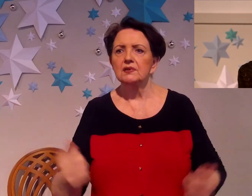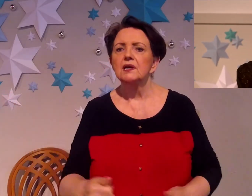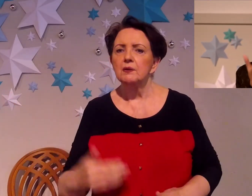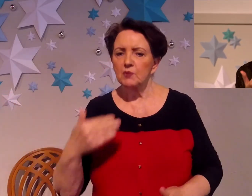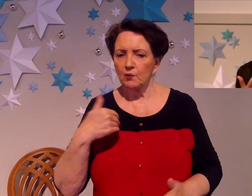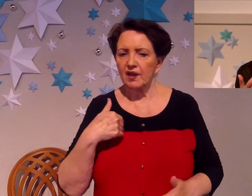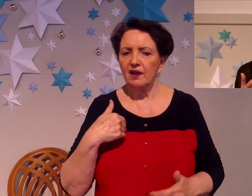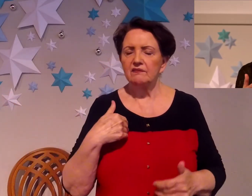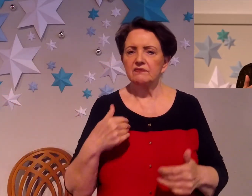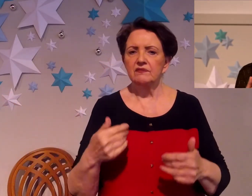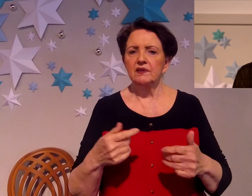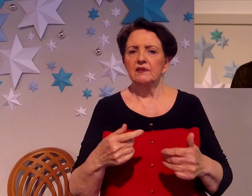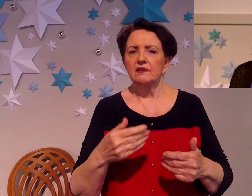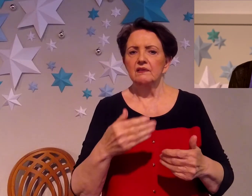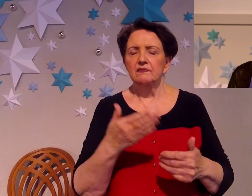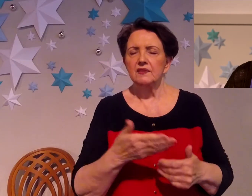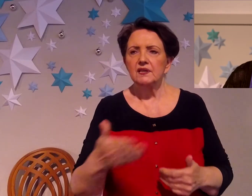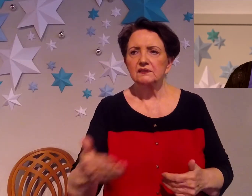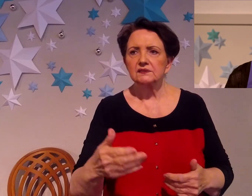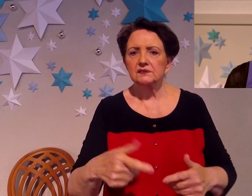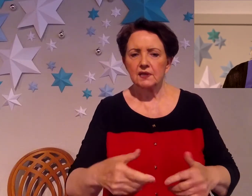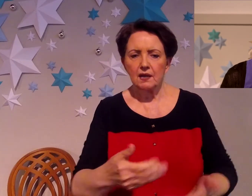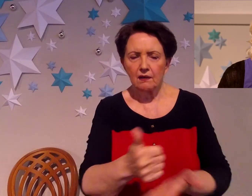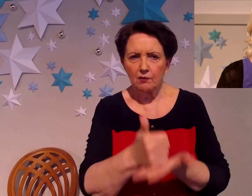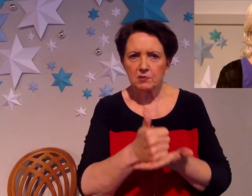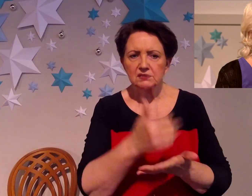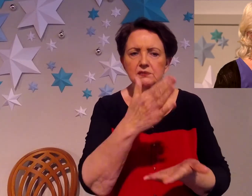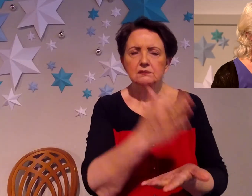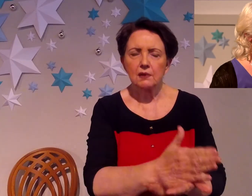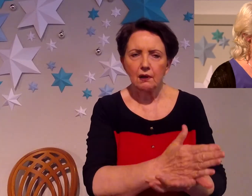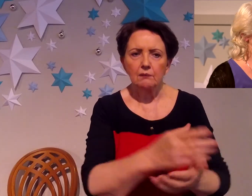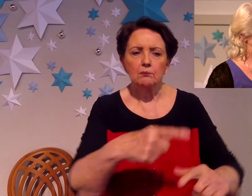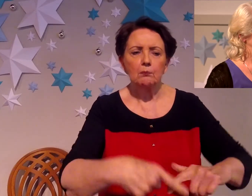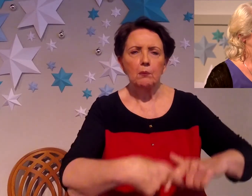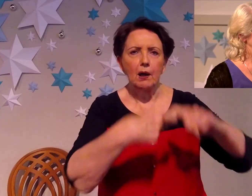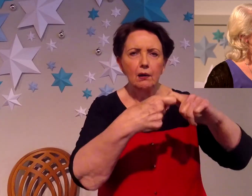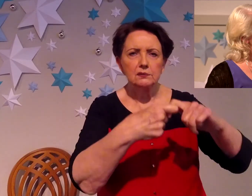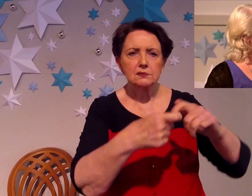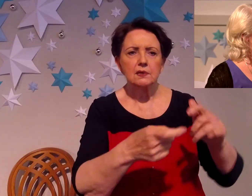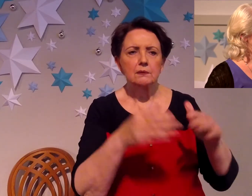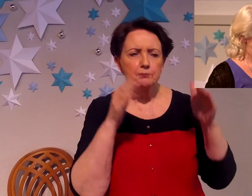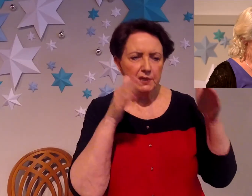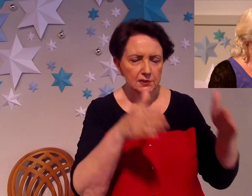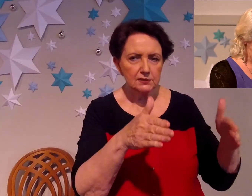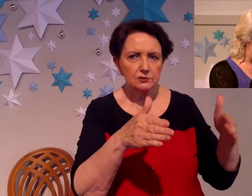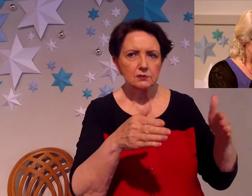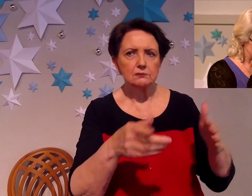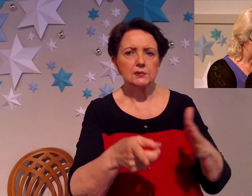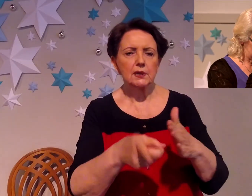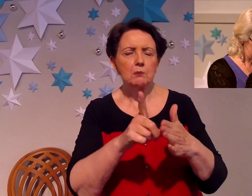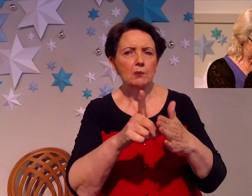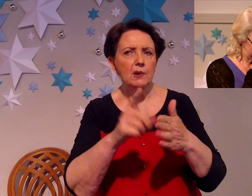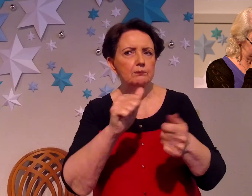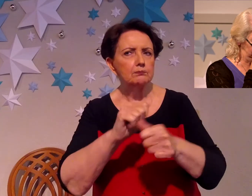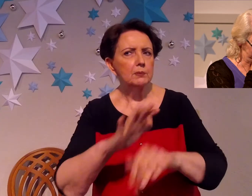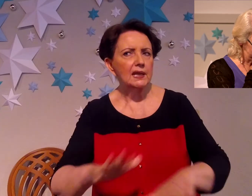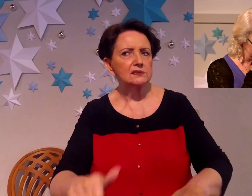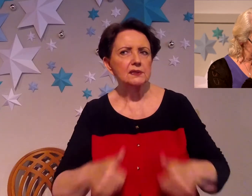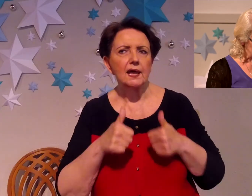us stop, pay attention, take a moment to bless